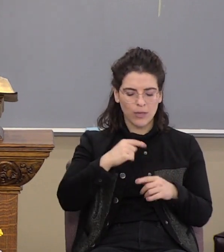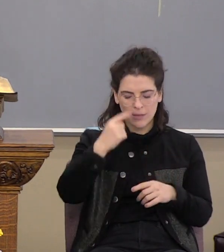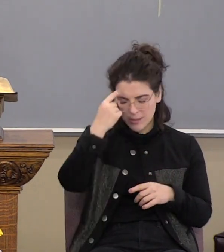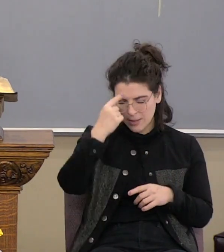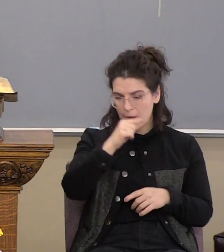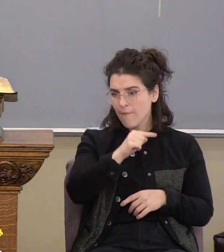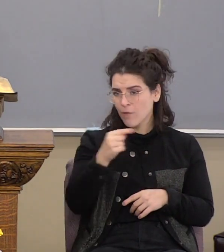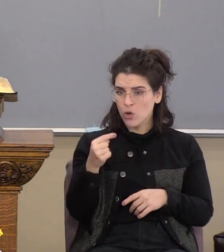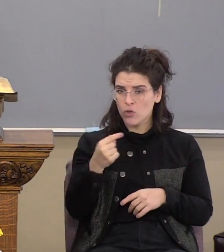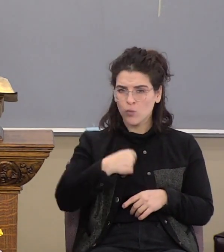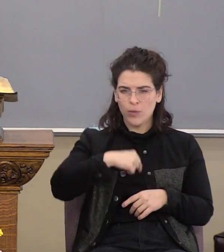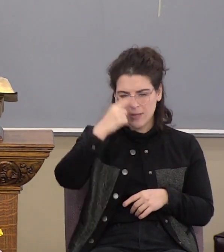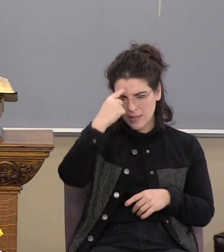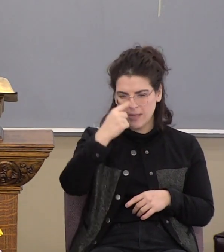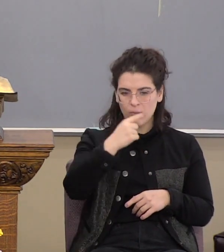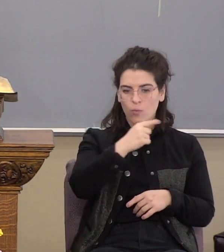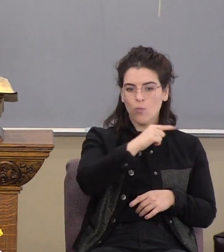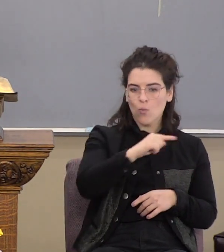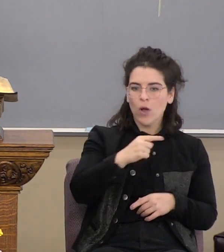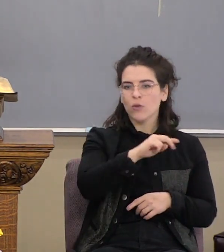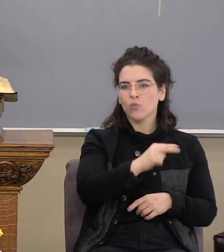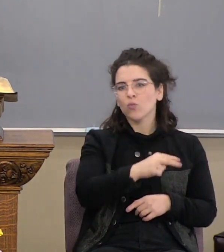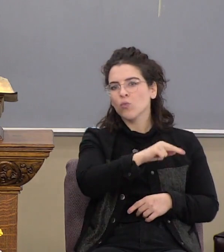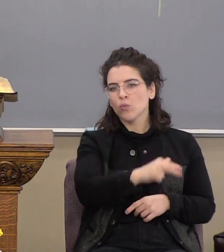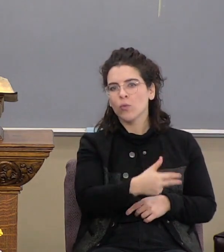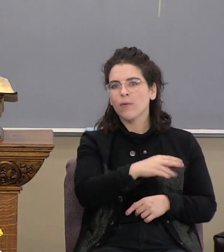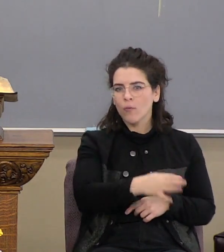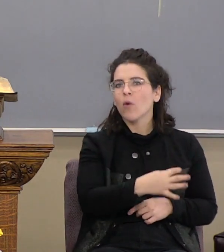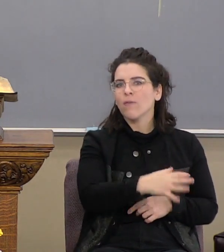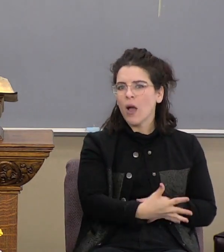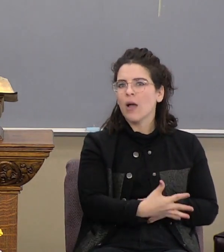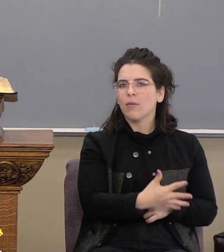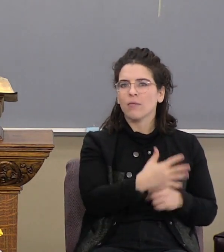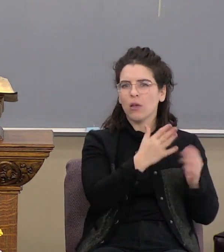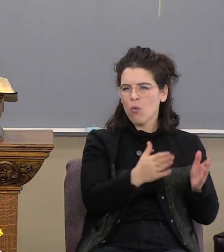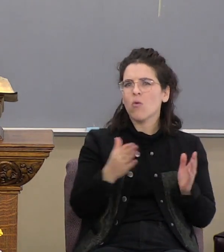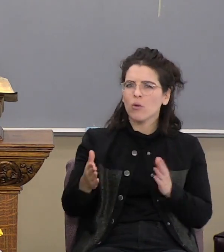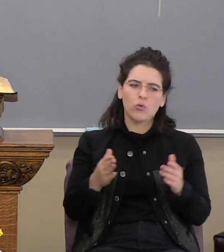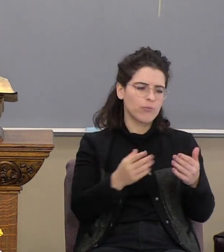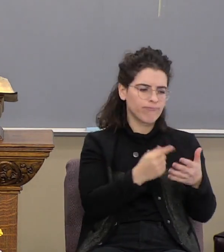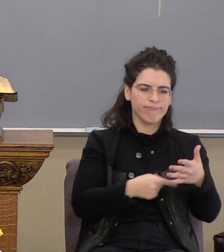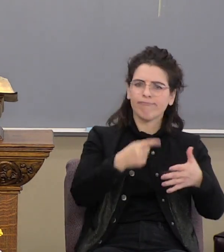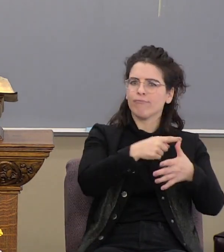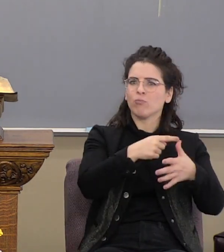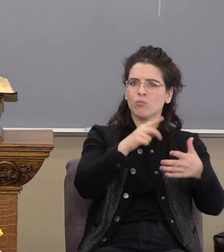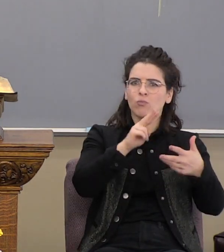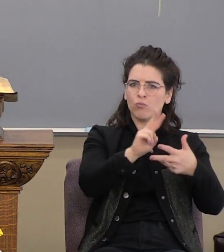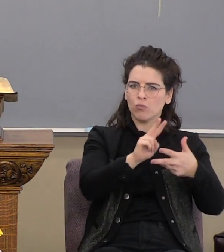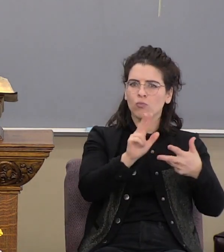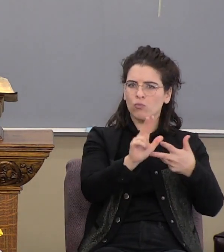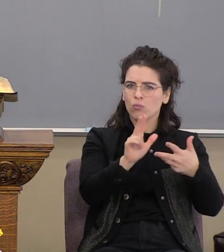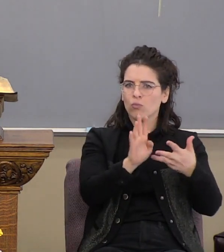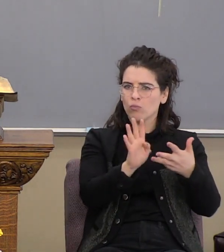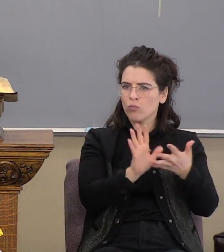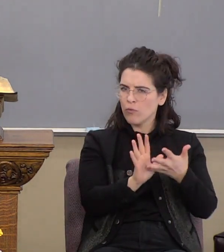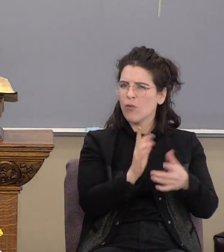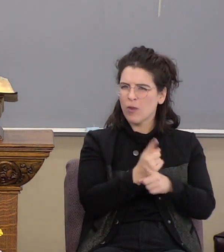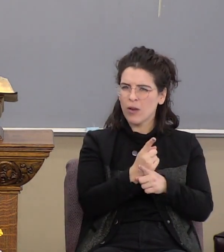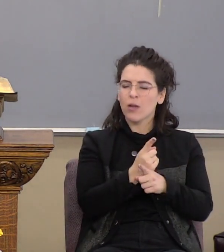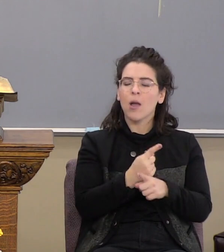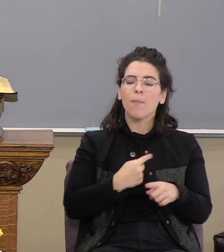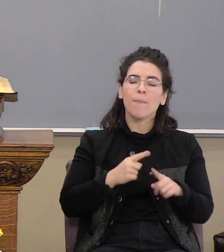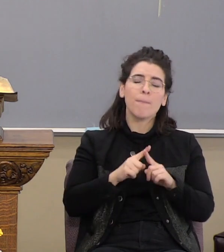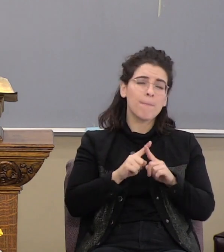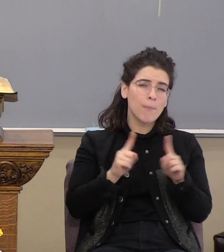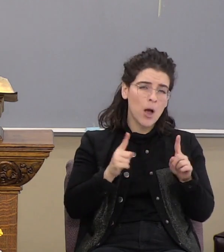we think of chronology, right? We think of first in order. We need to just be aware that Jesus in